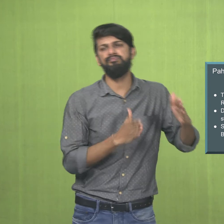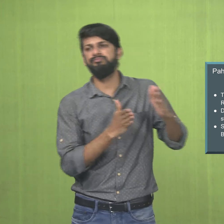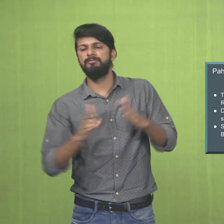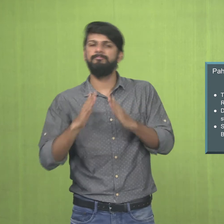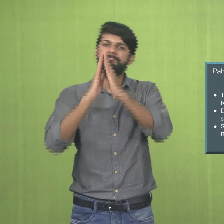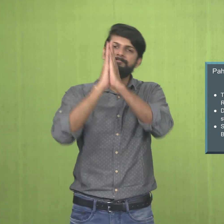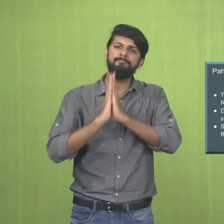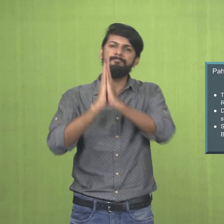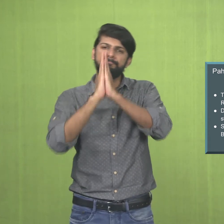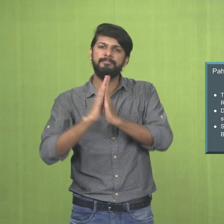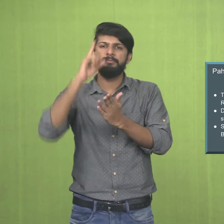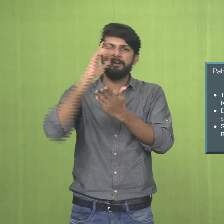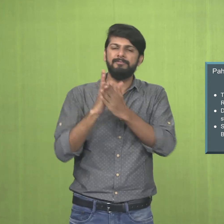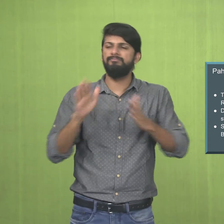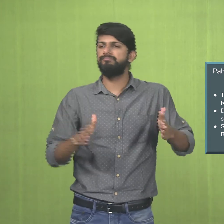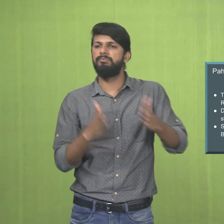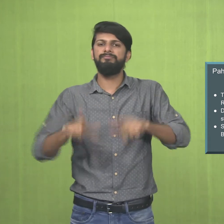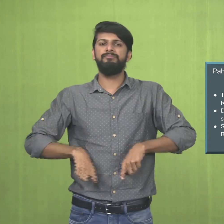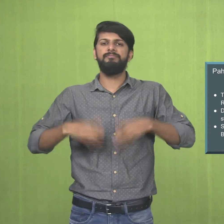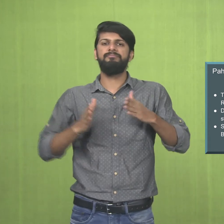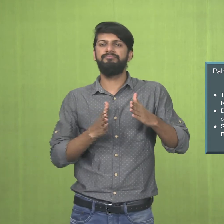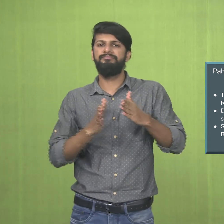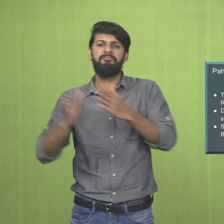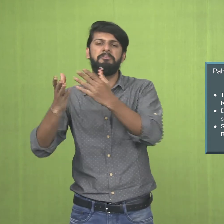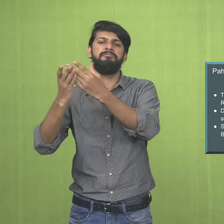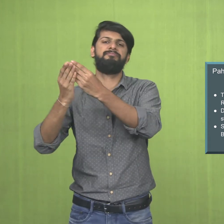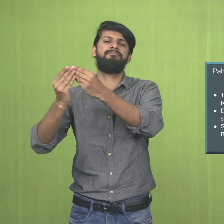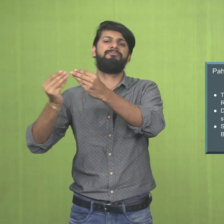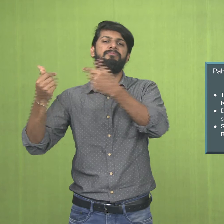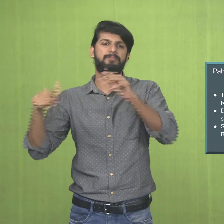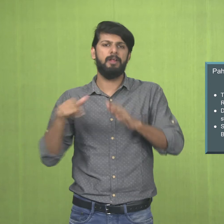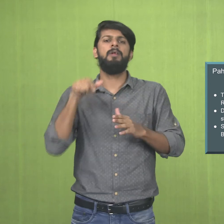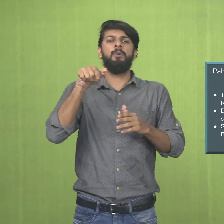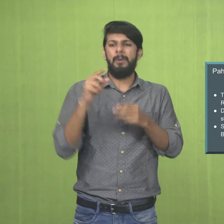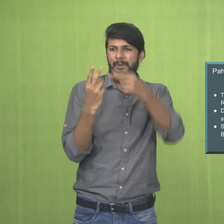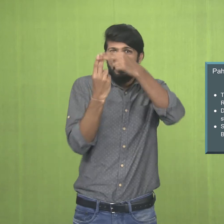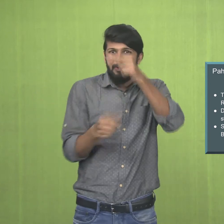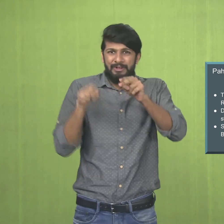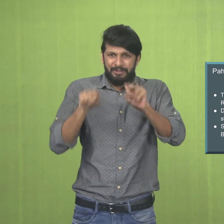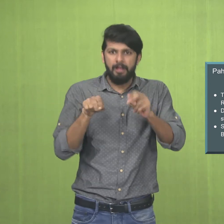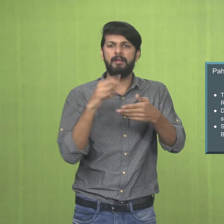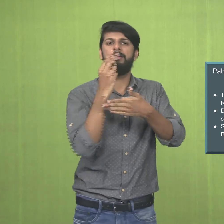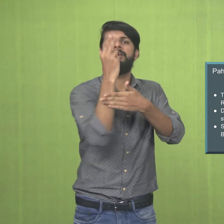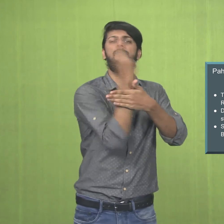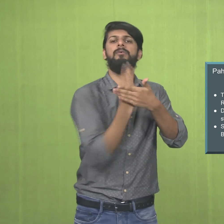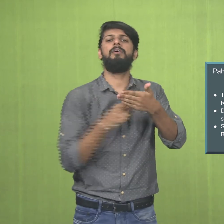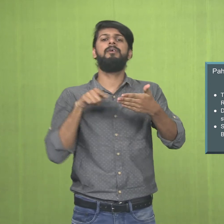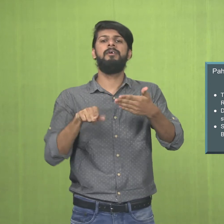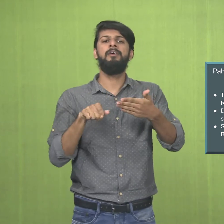left that life for a religious path, and that is how the story goes. And this was a very popular